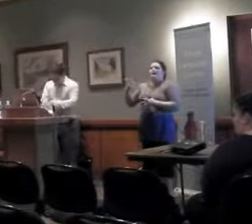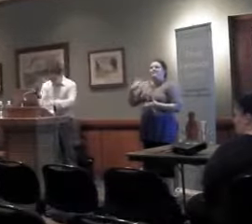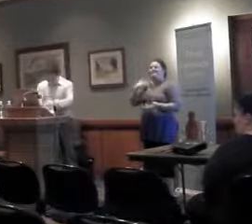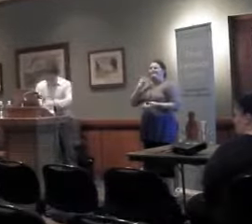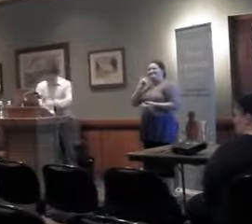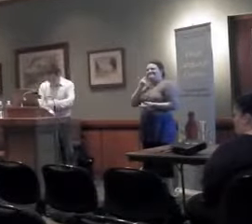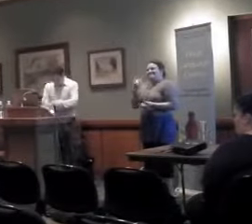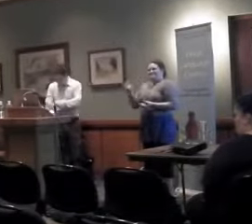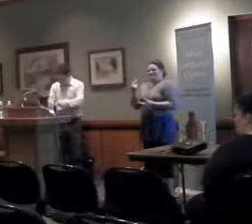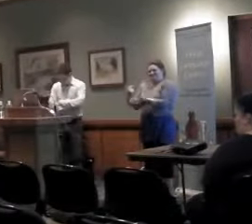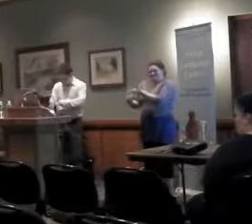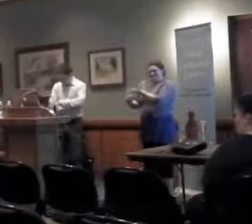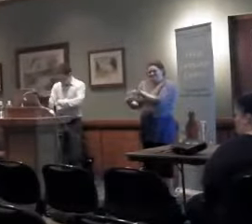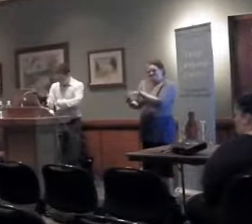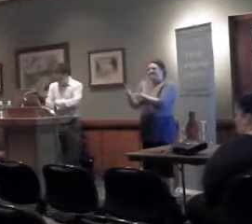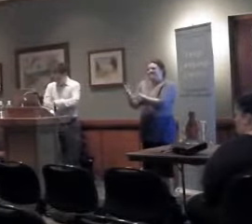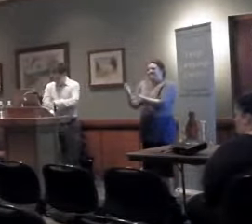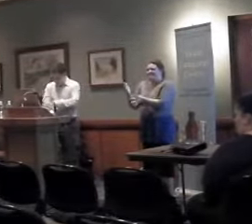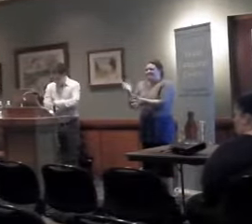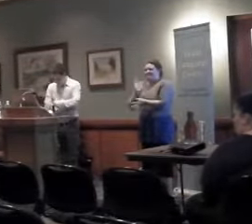You and I have talked about this,